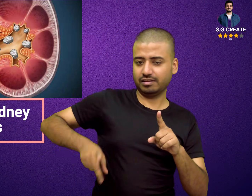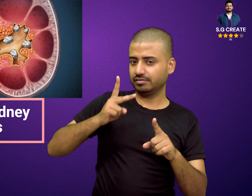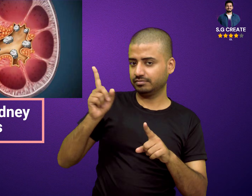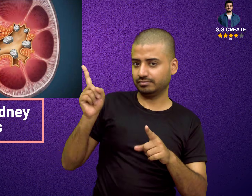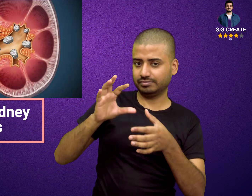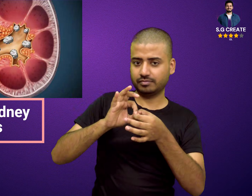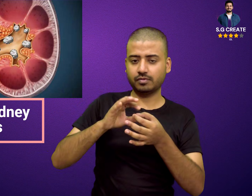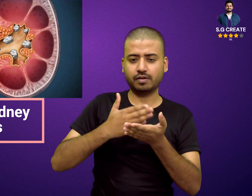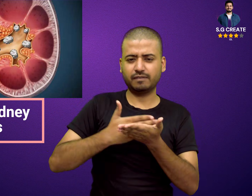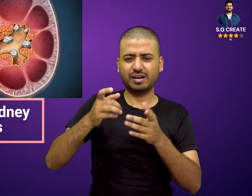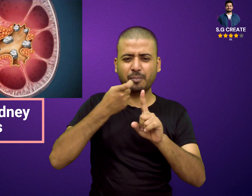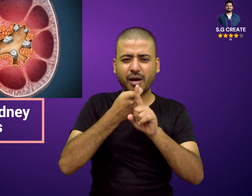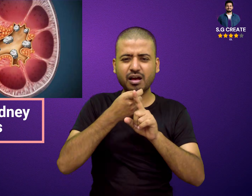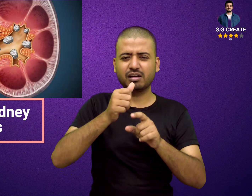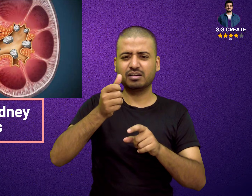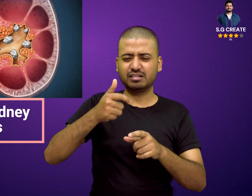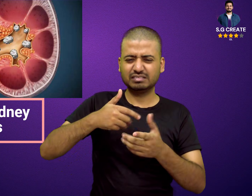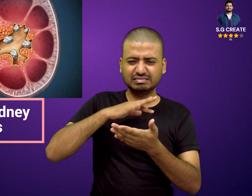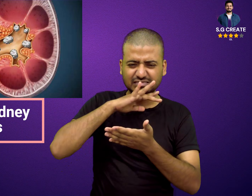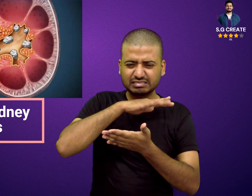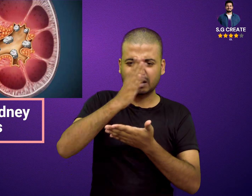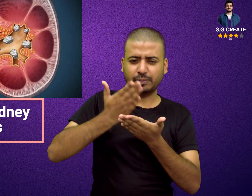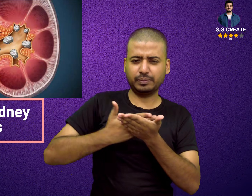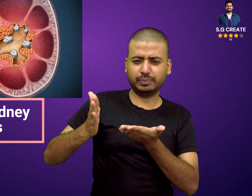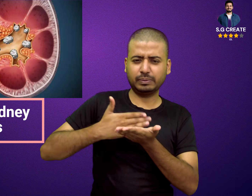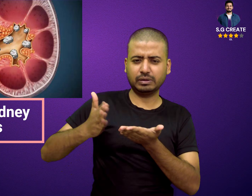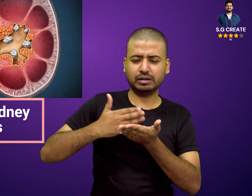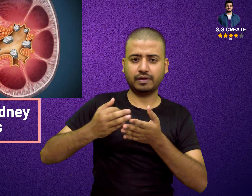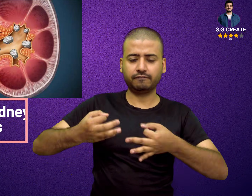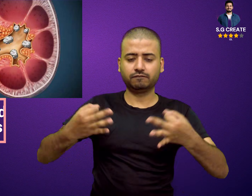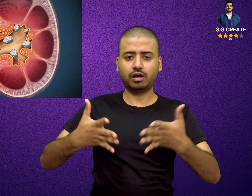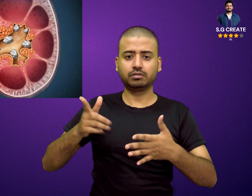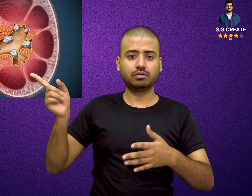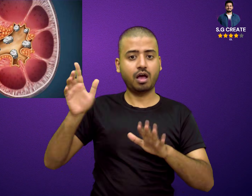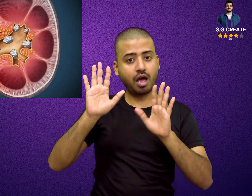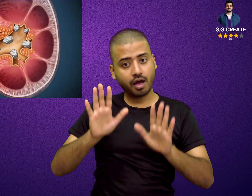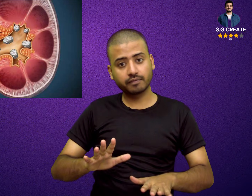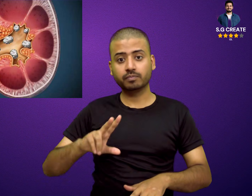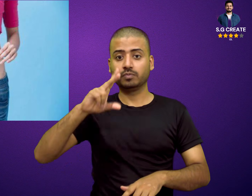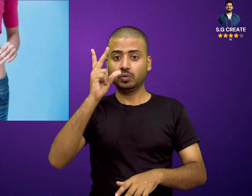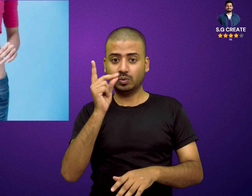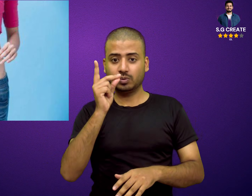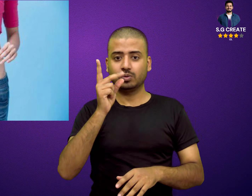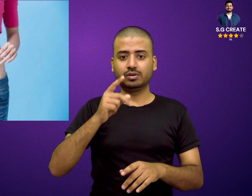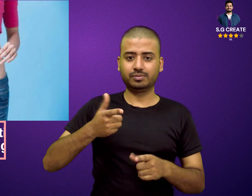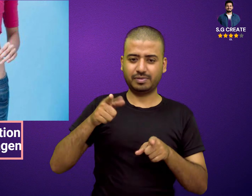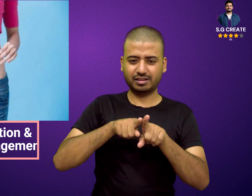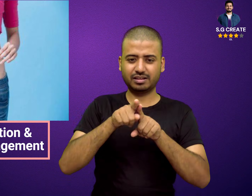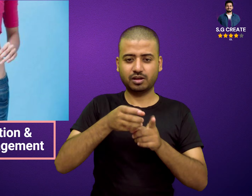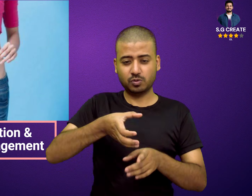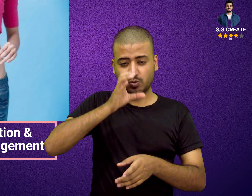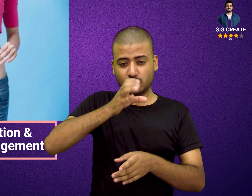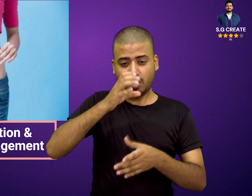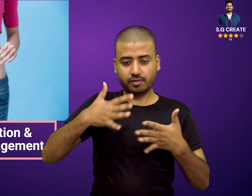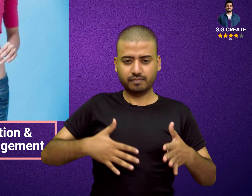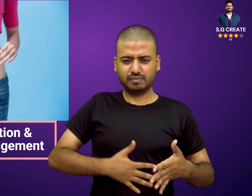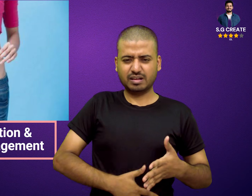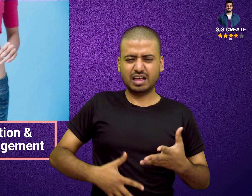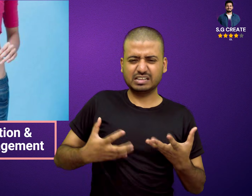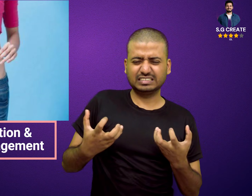low glycemic impact, making it ideal for diabetic diets. Acidity relief. Regular consumption aids in regulating